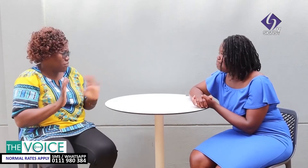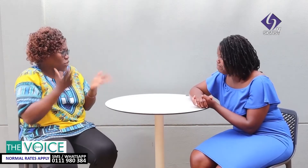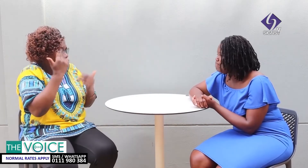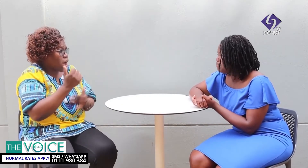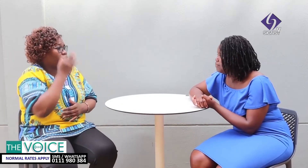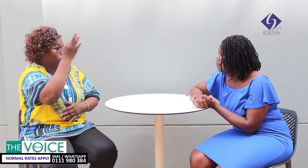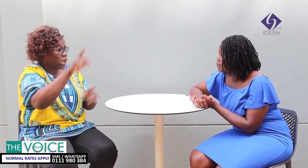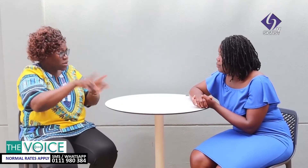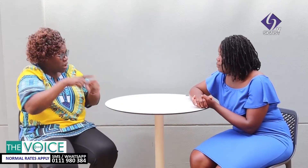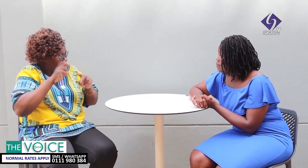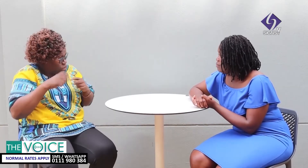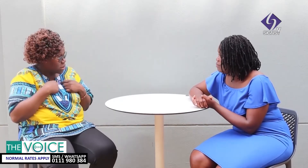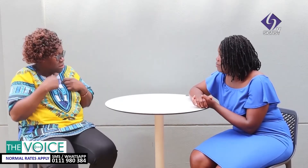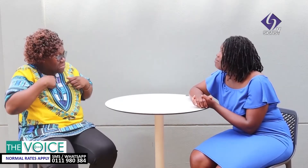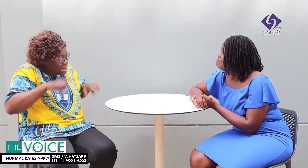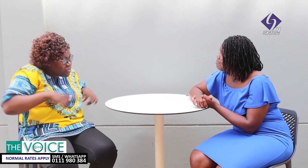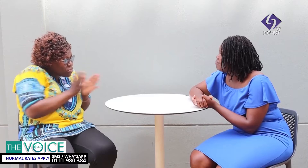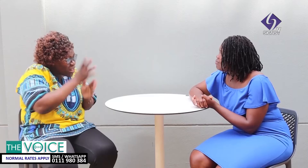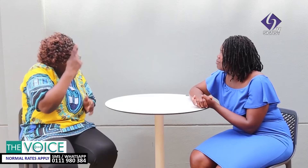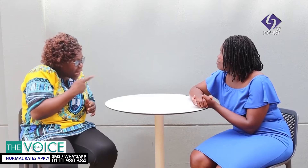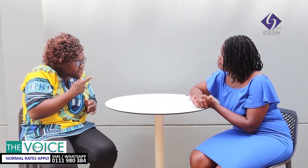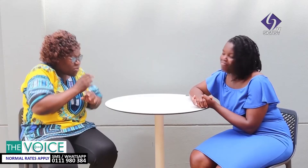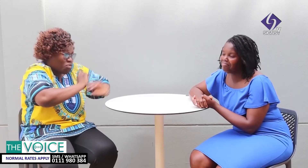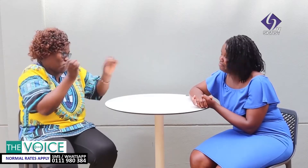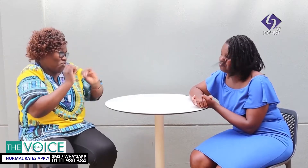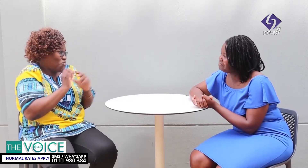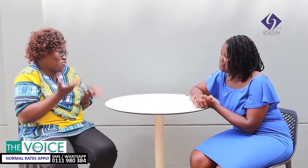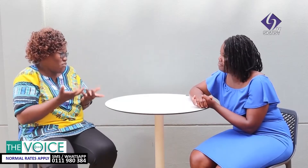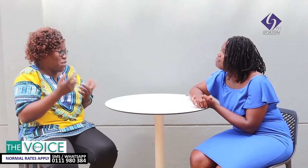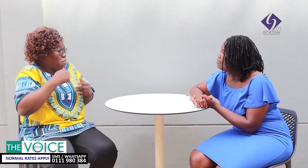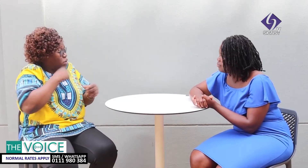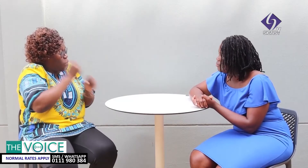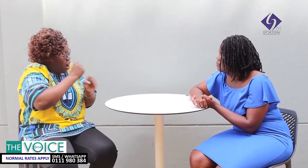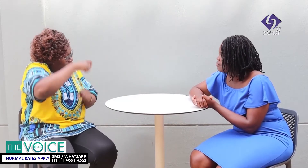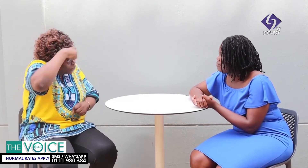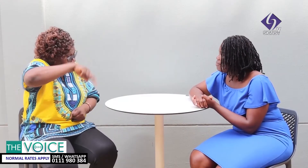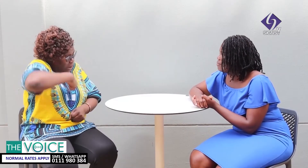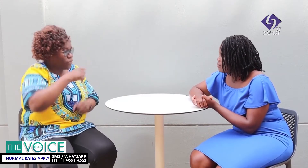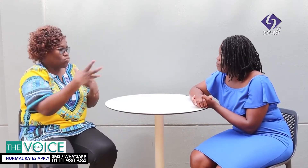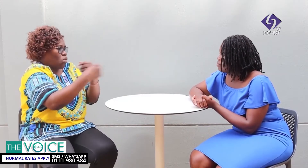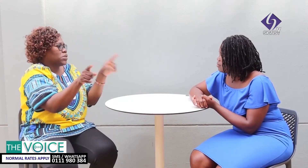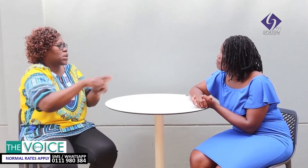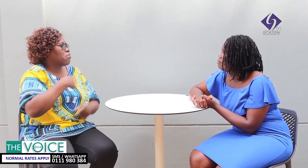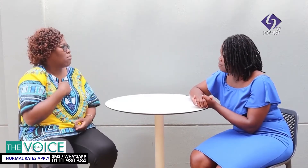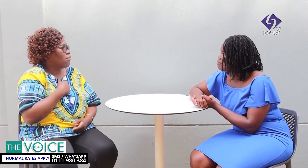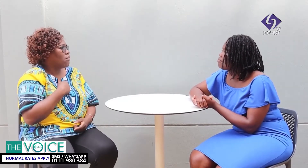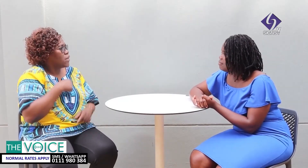every other person who can give very many things to the children to make sure they are encouraged and they have enough